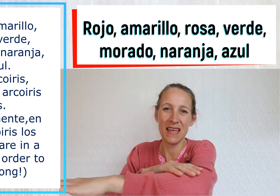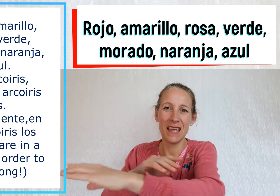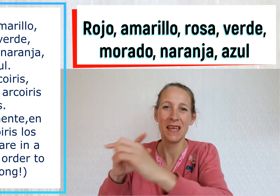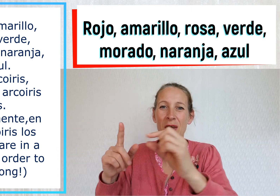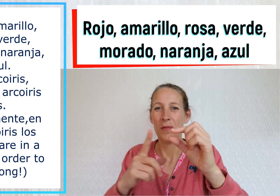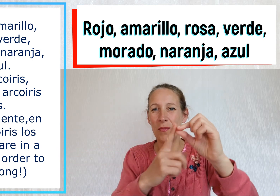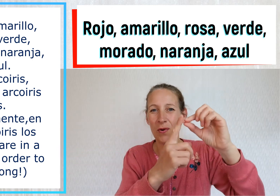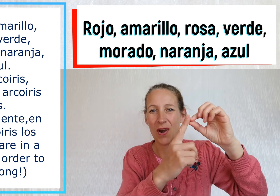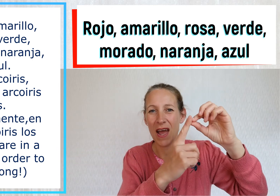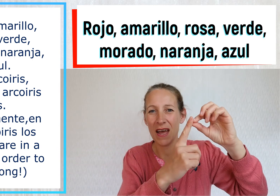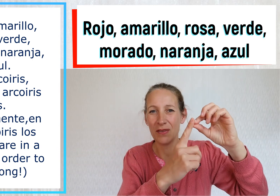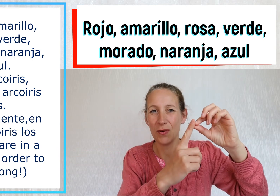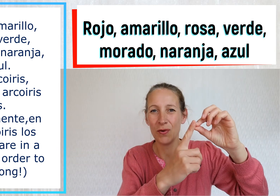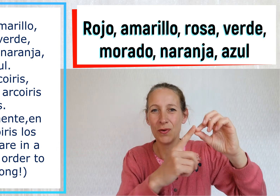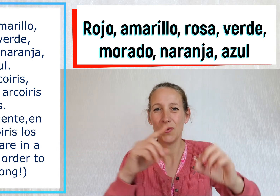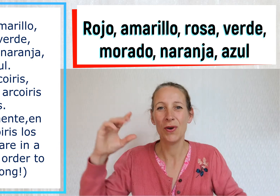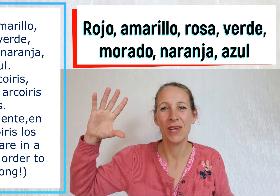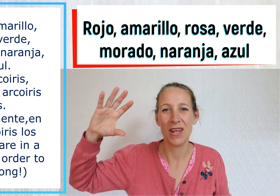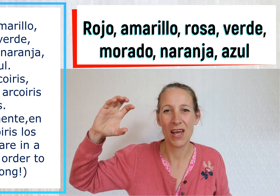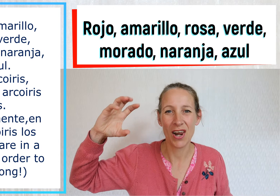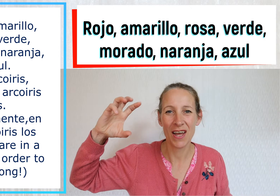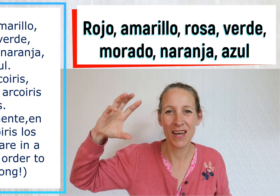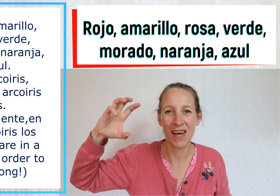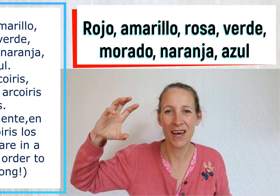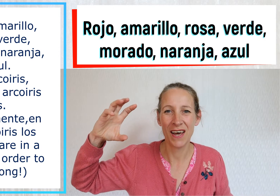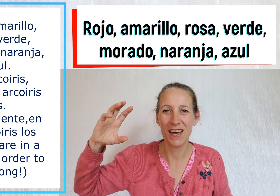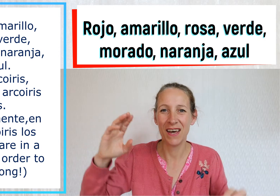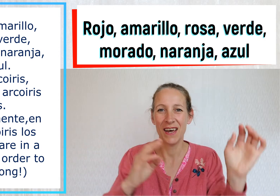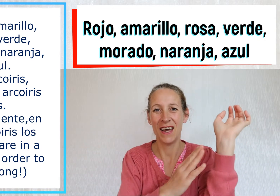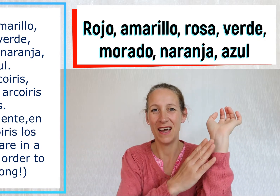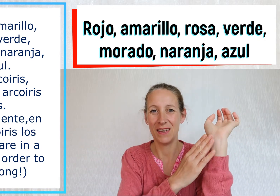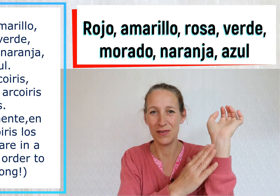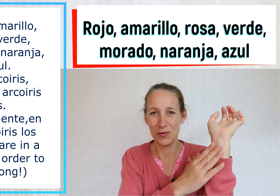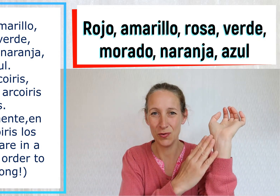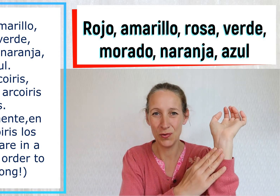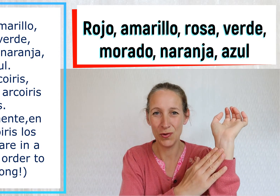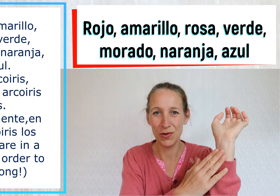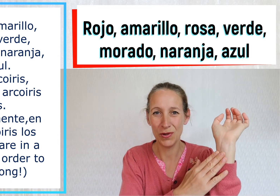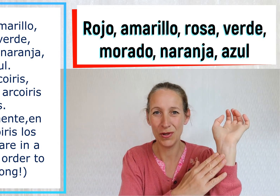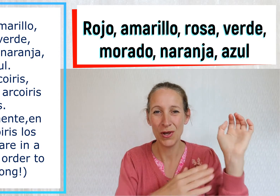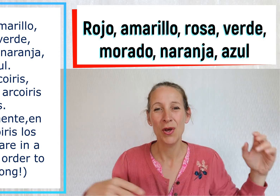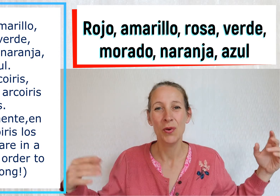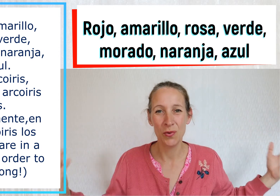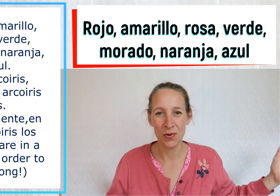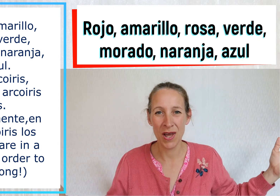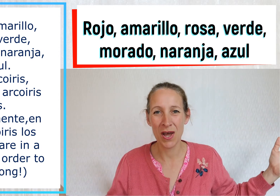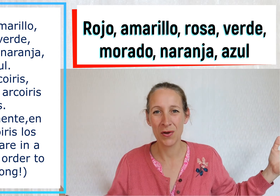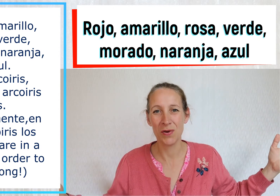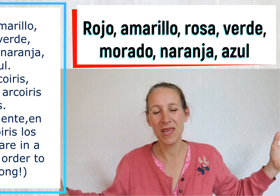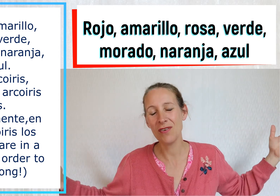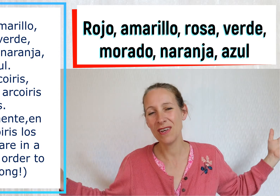verde, morado, naranja, azul. Un arco iris